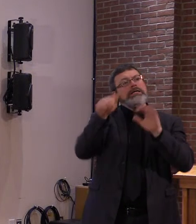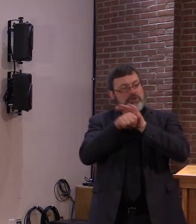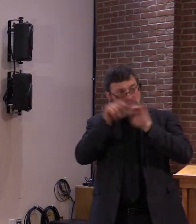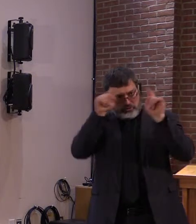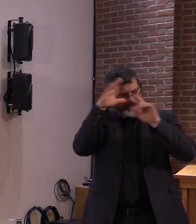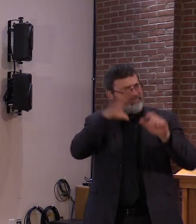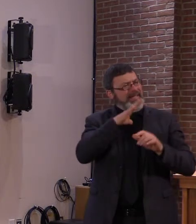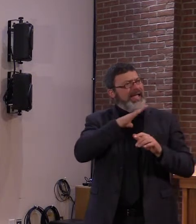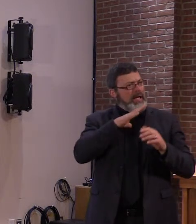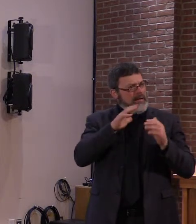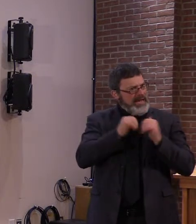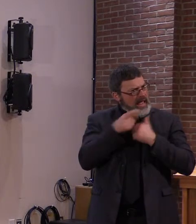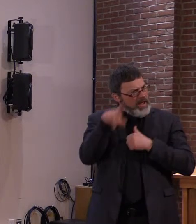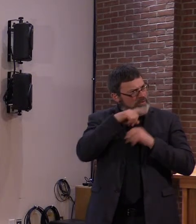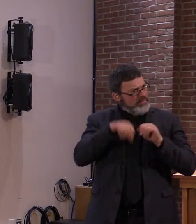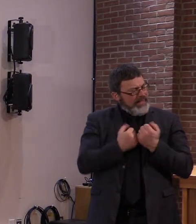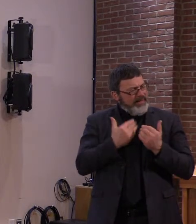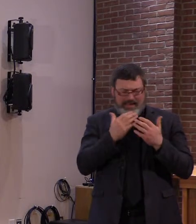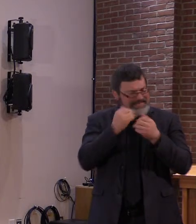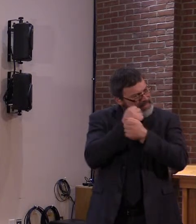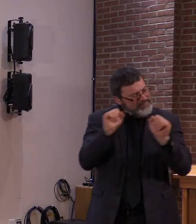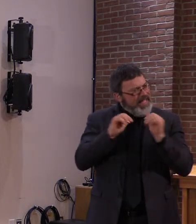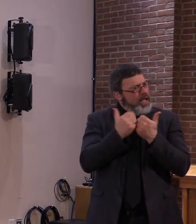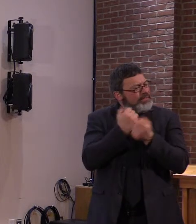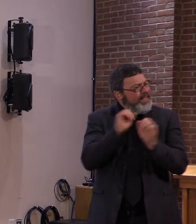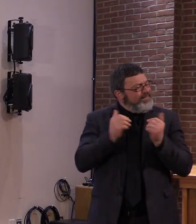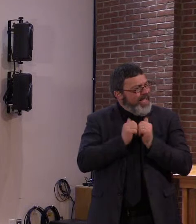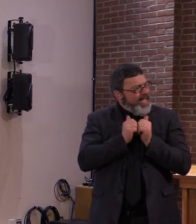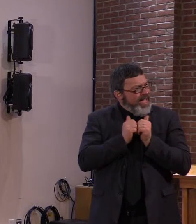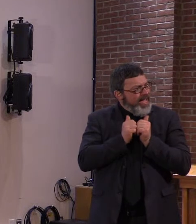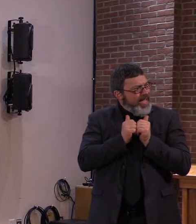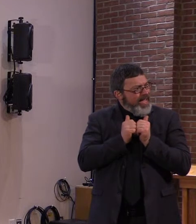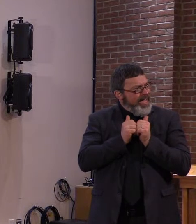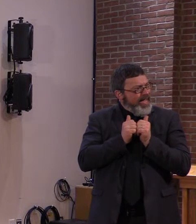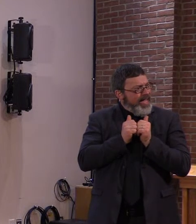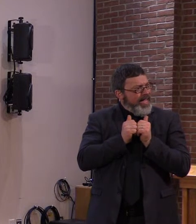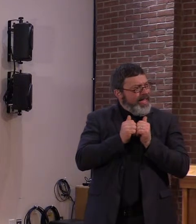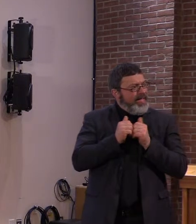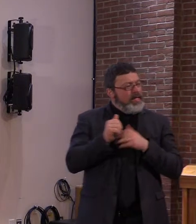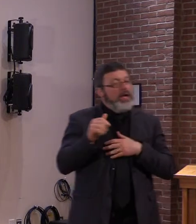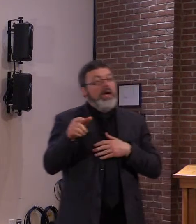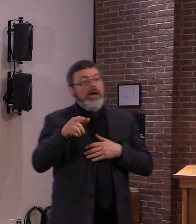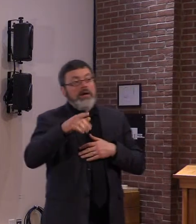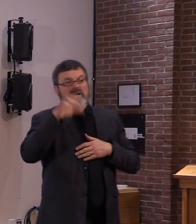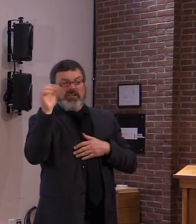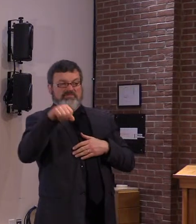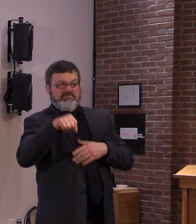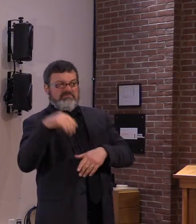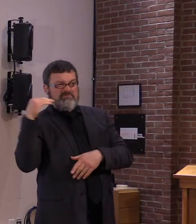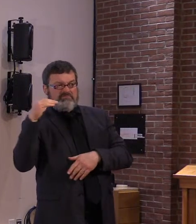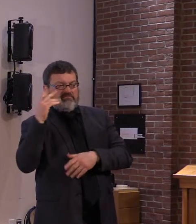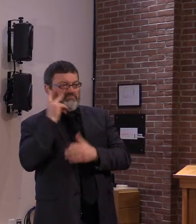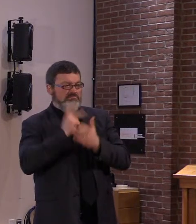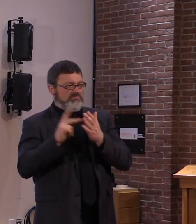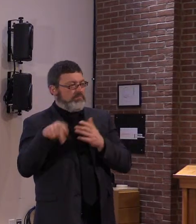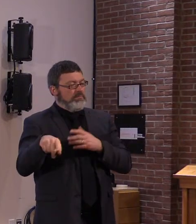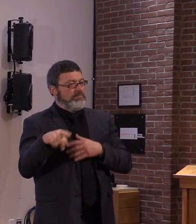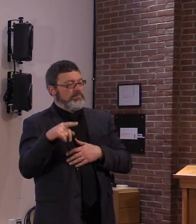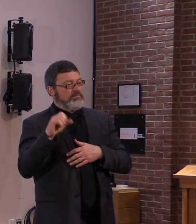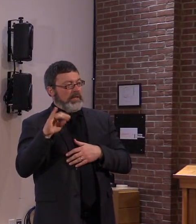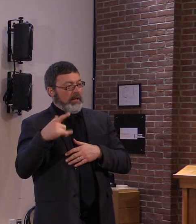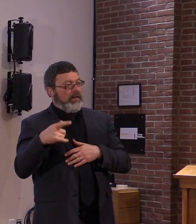Greg, we have also, just for the record, added the weekly update, which was presented on Tuesday, with all of the long-term